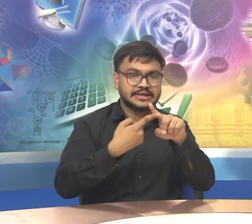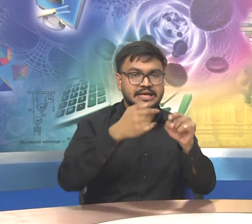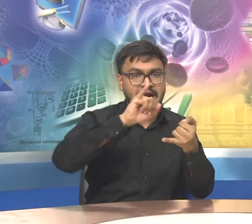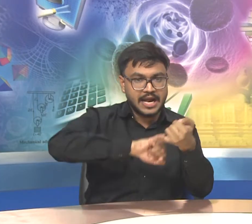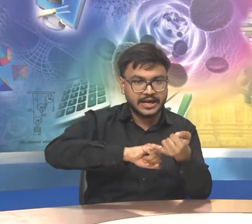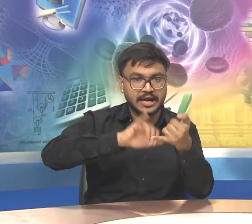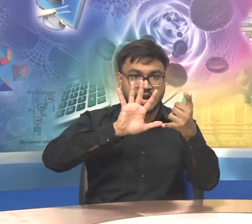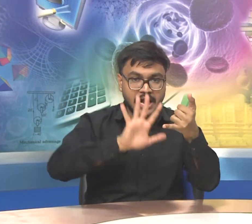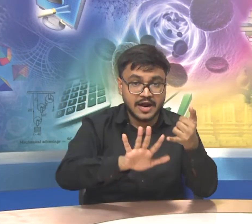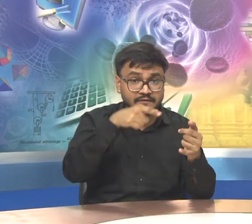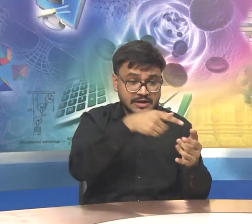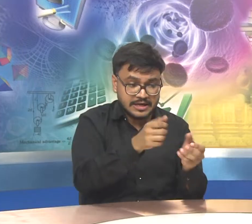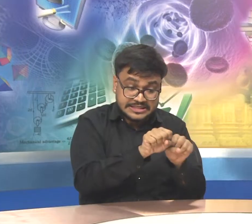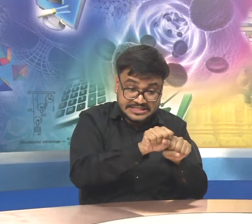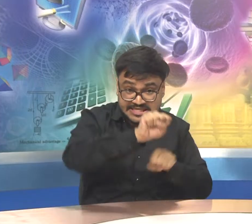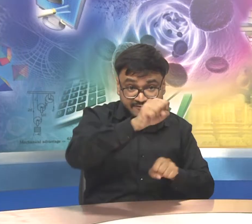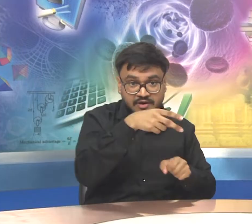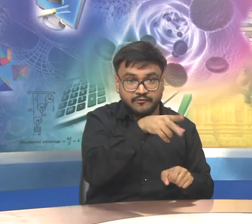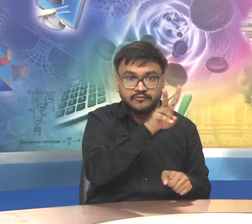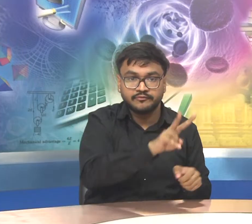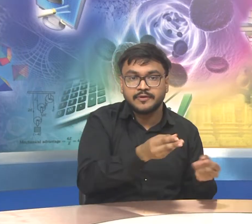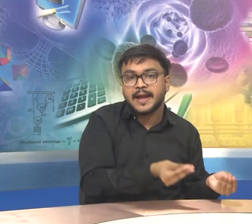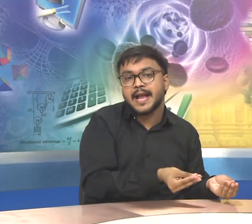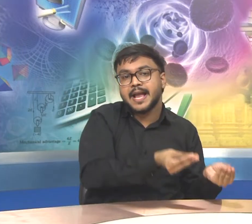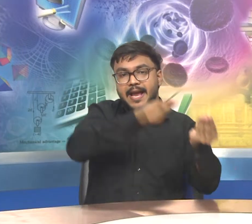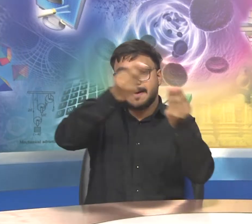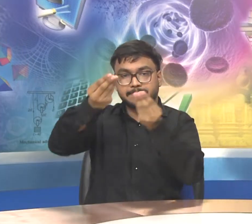appeal to the Supreme Court.